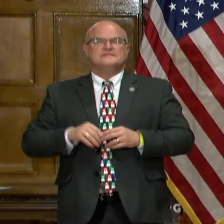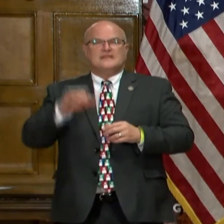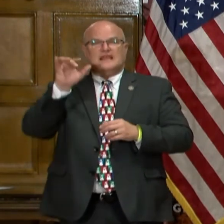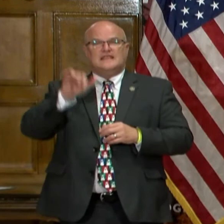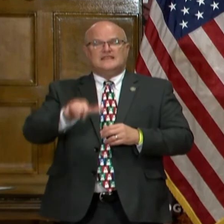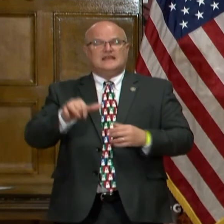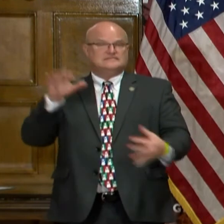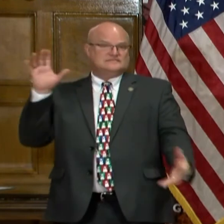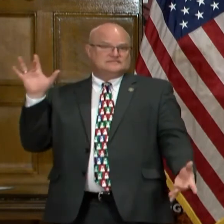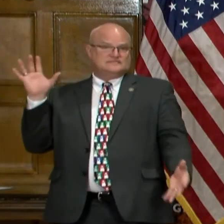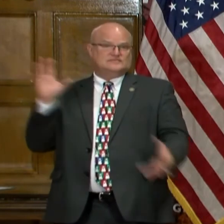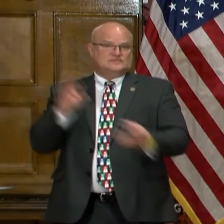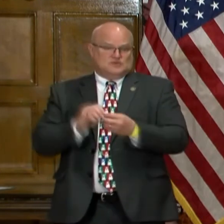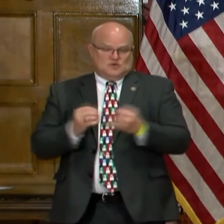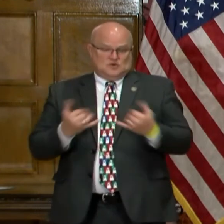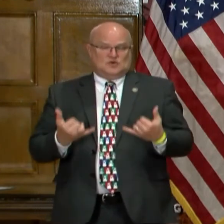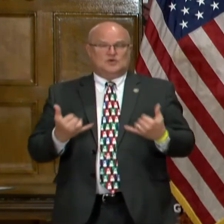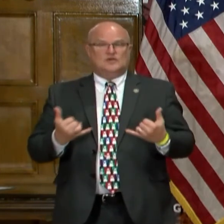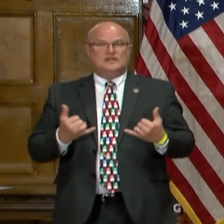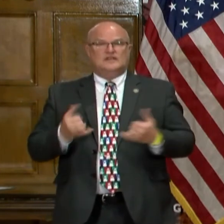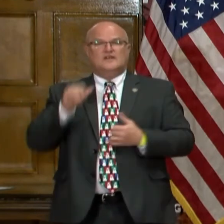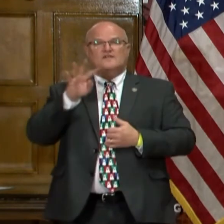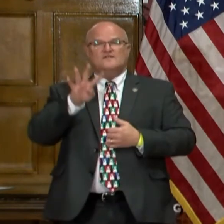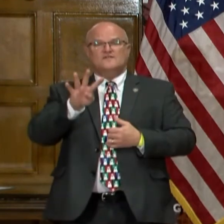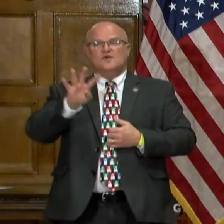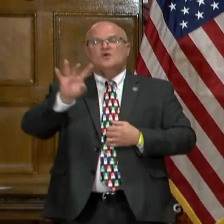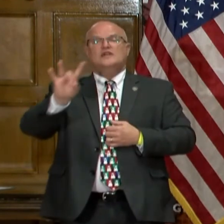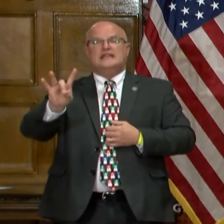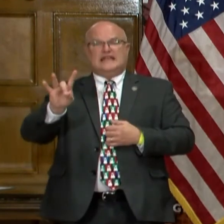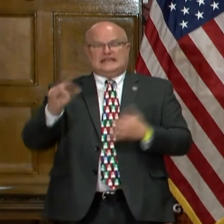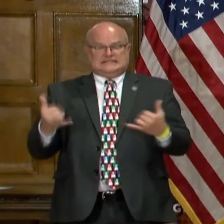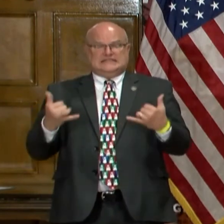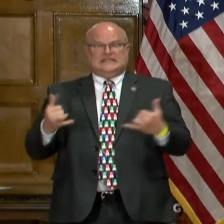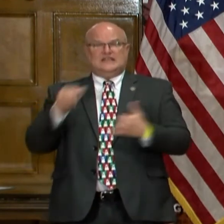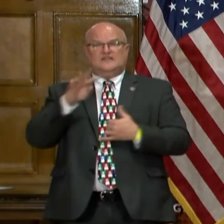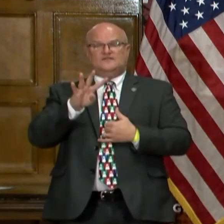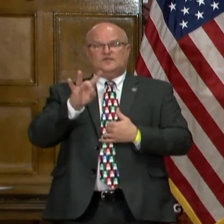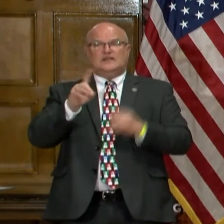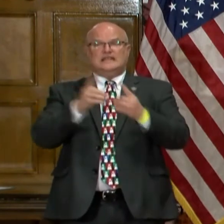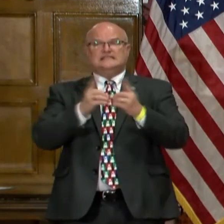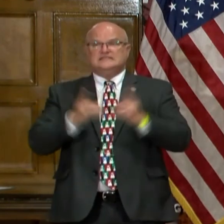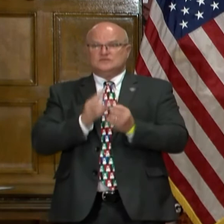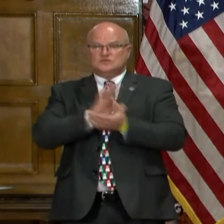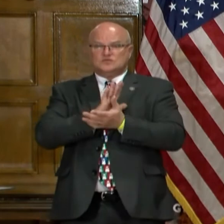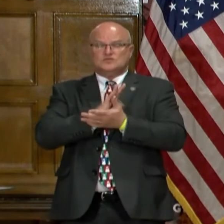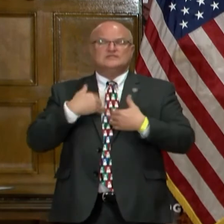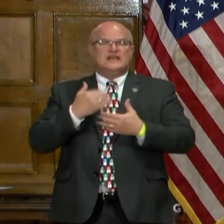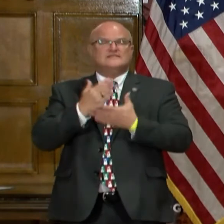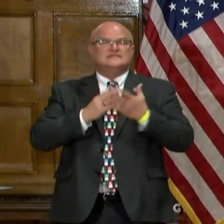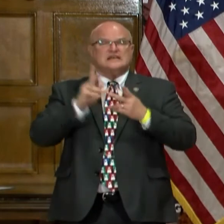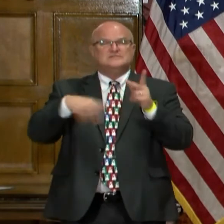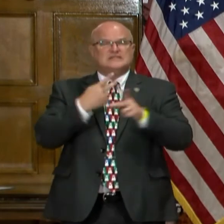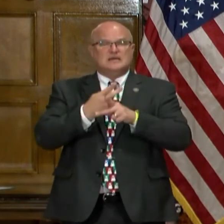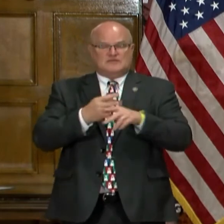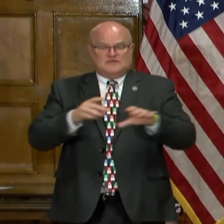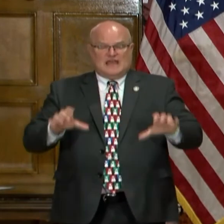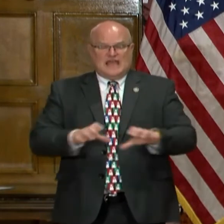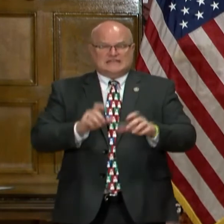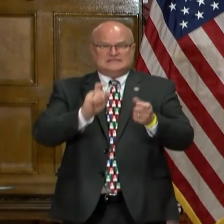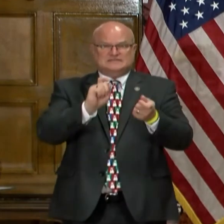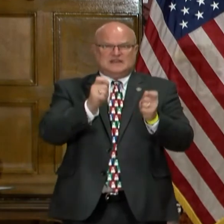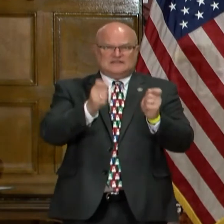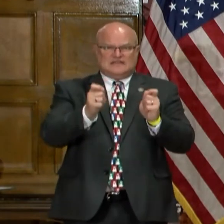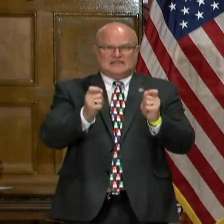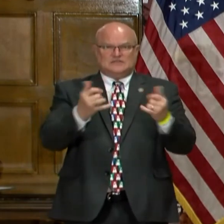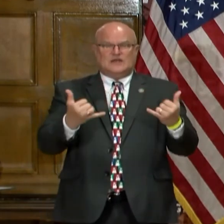That brings our total currently to 48 as of today, 48 districts or schools that have some type of active on-site